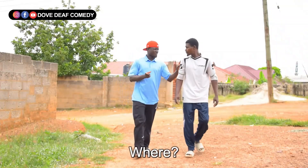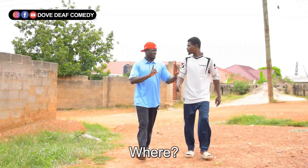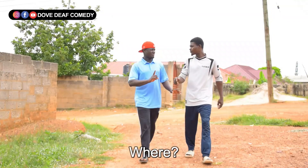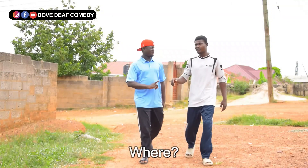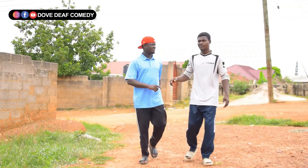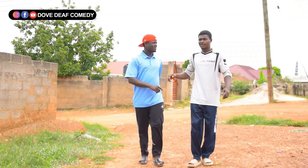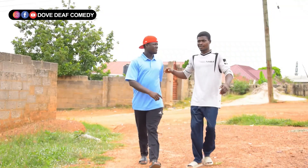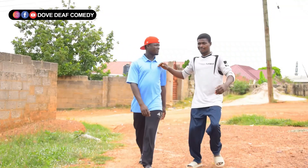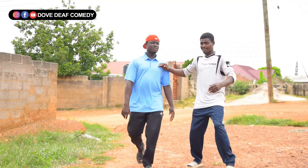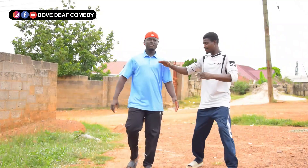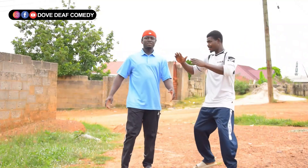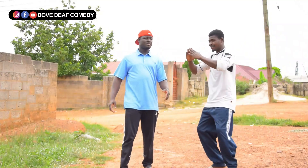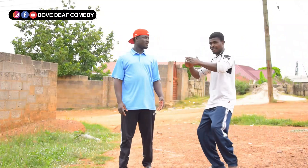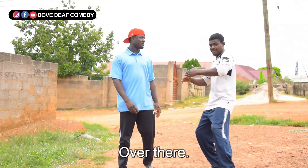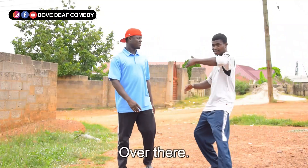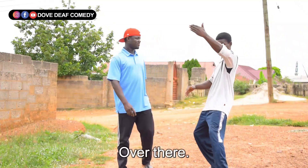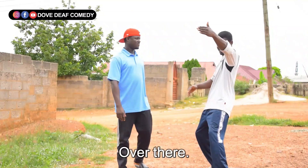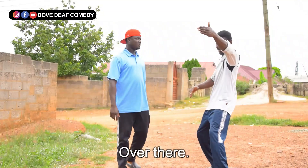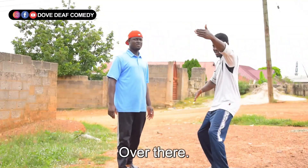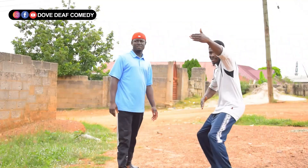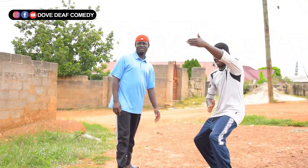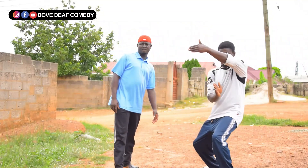Where? Over there.